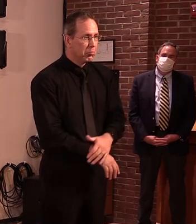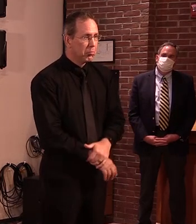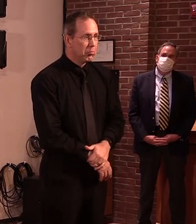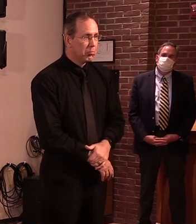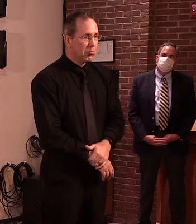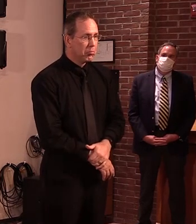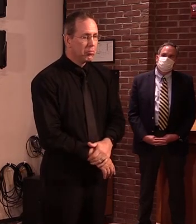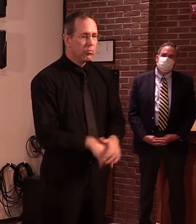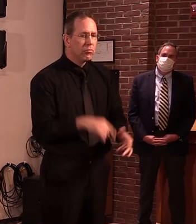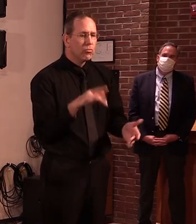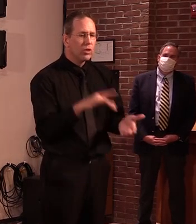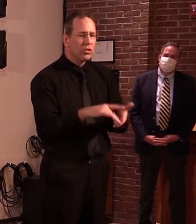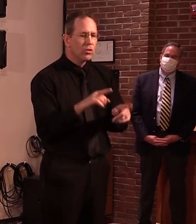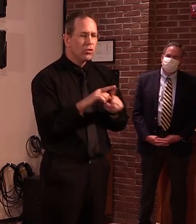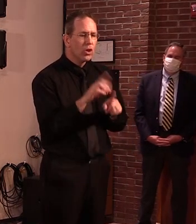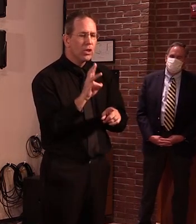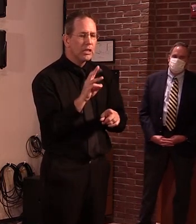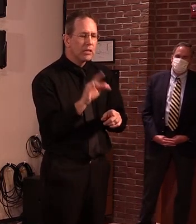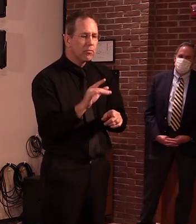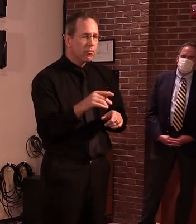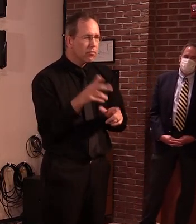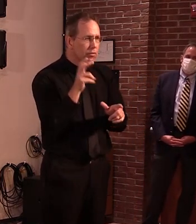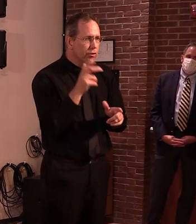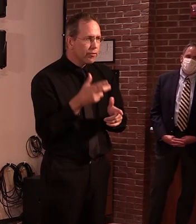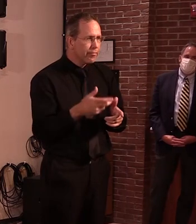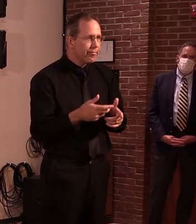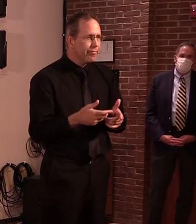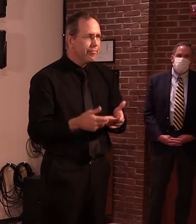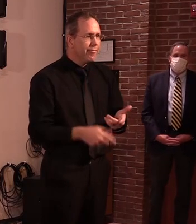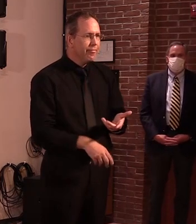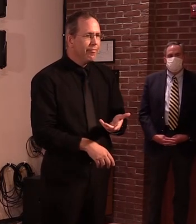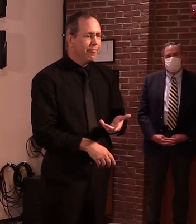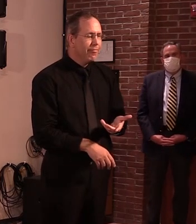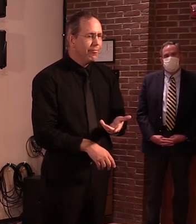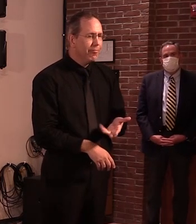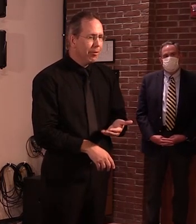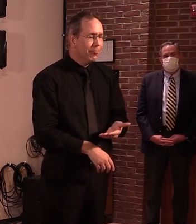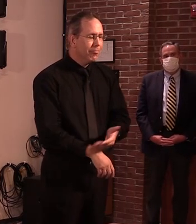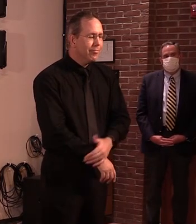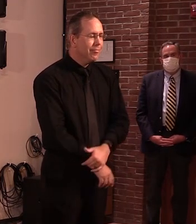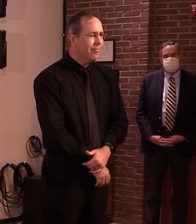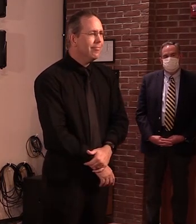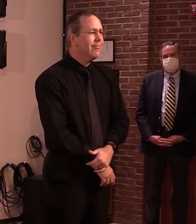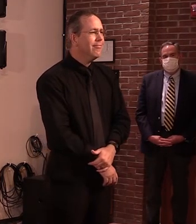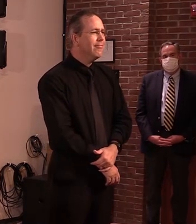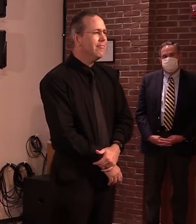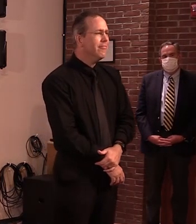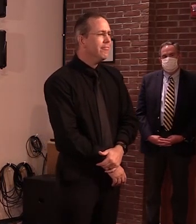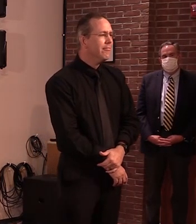Didn't mean to scare you off. All right. We'll move on to Joel from the Burlington Free Press.